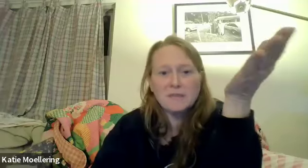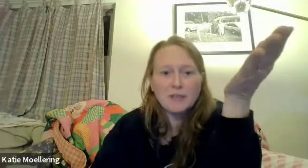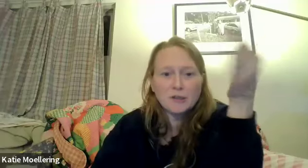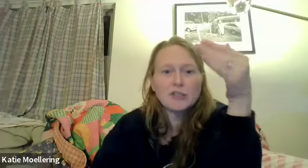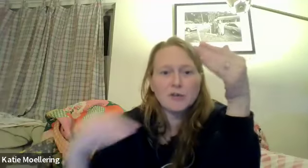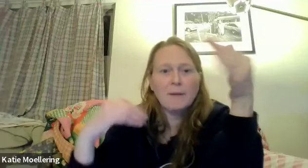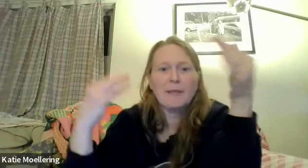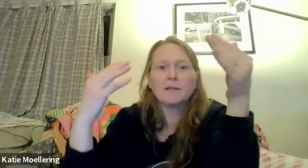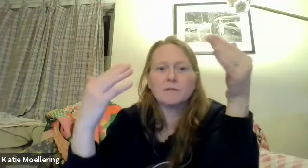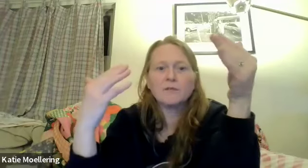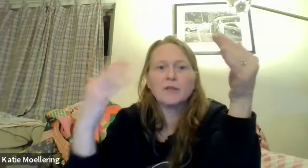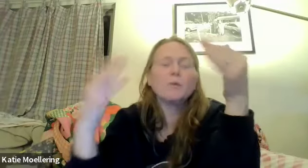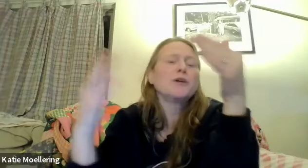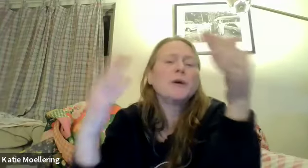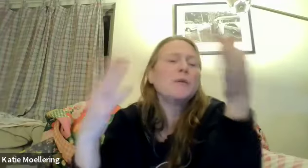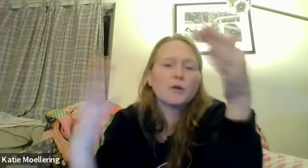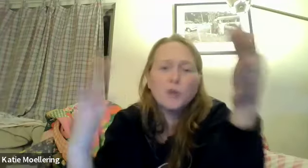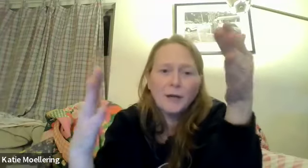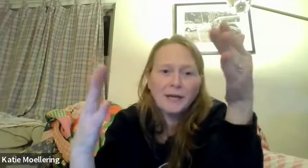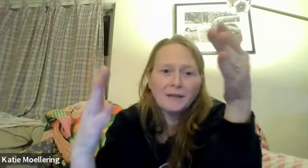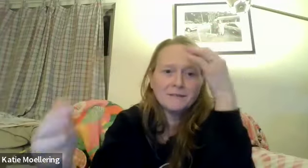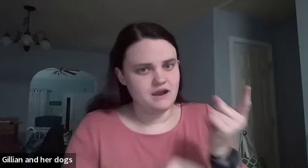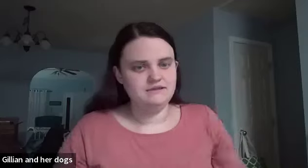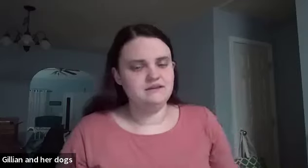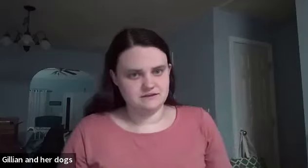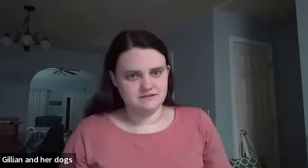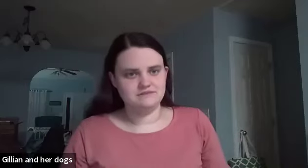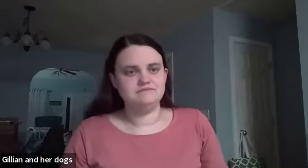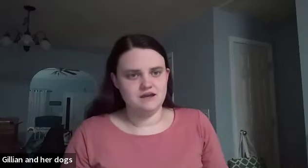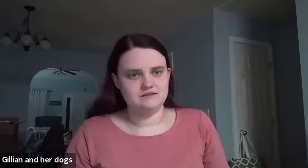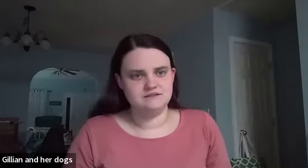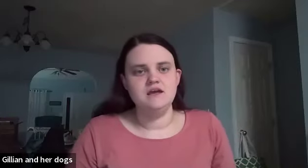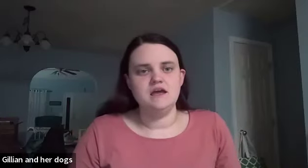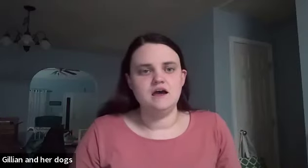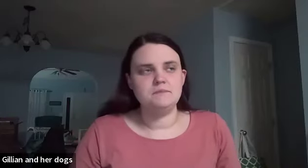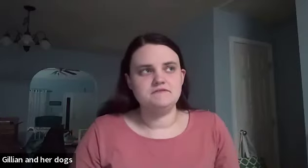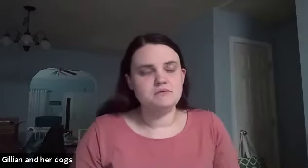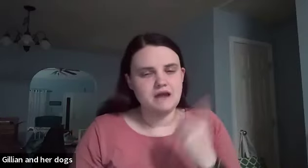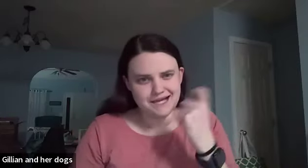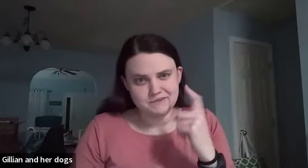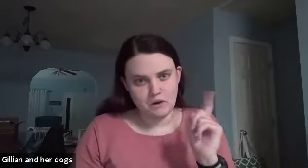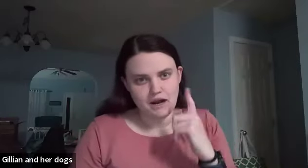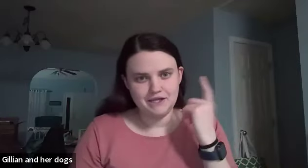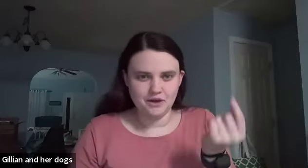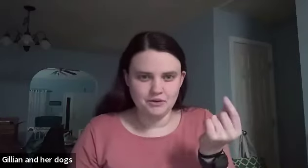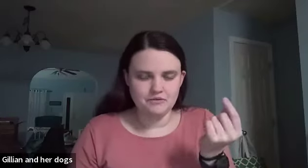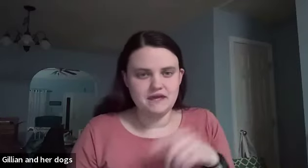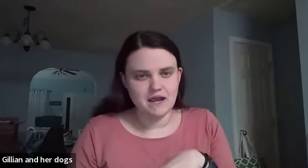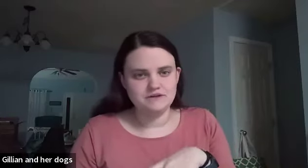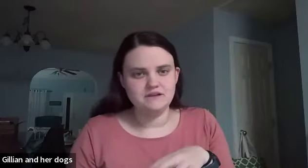specific, you're describing like where you're going and what you're doing. right? Yeah. Yes, yes. If they were to ask me where I go, then I would